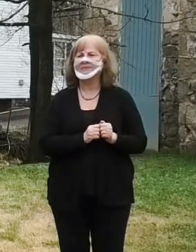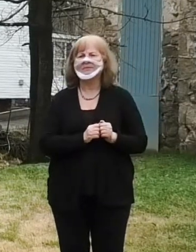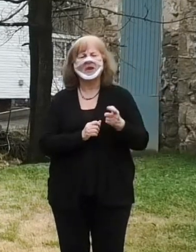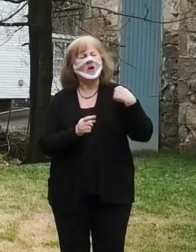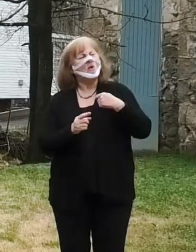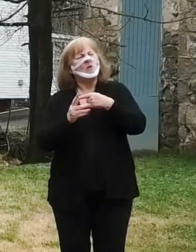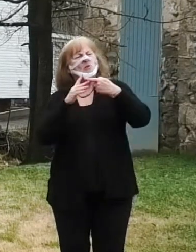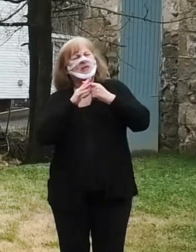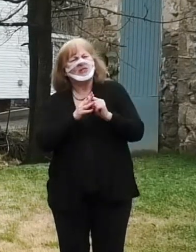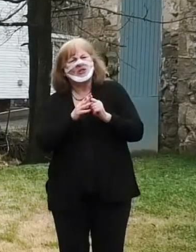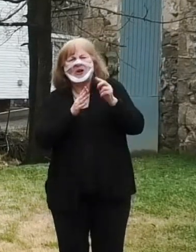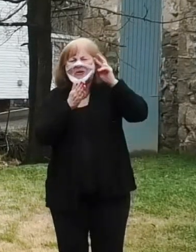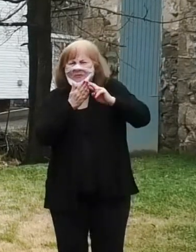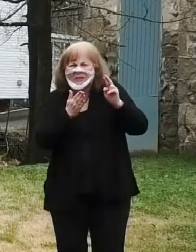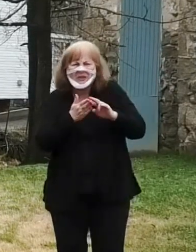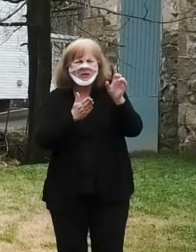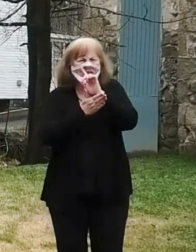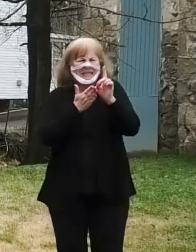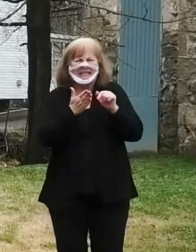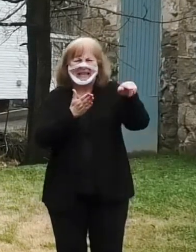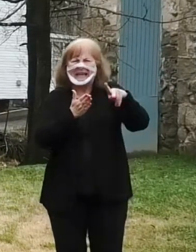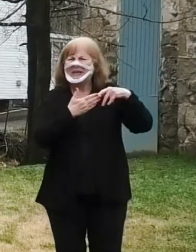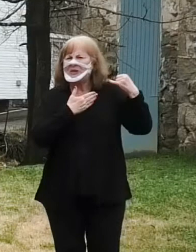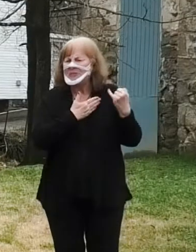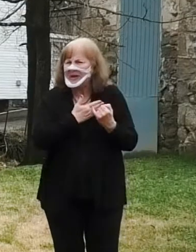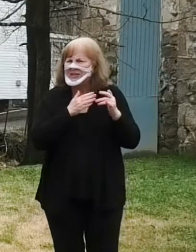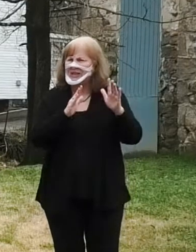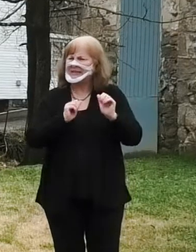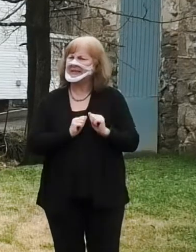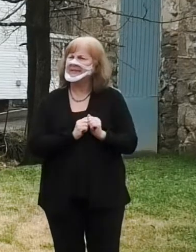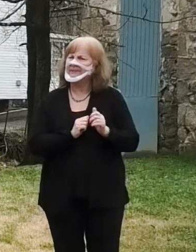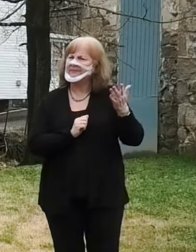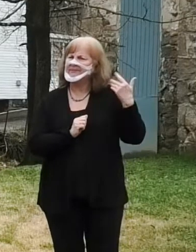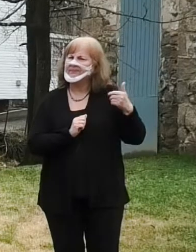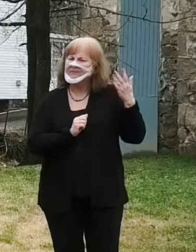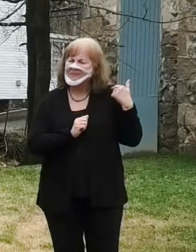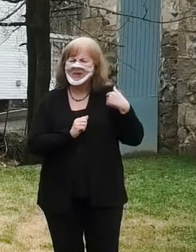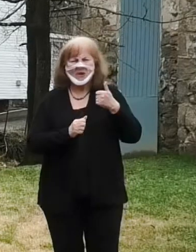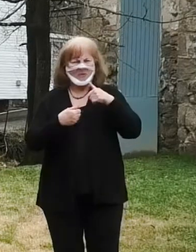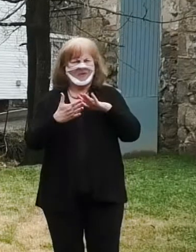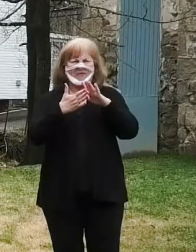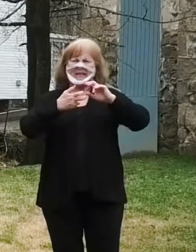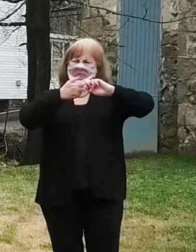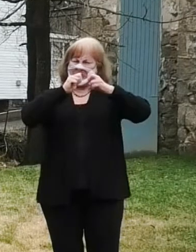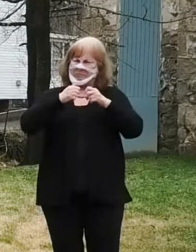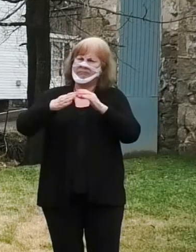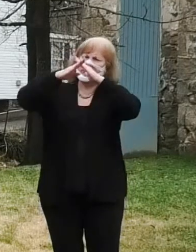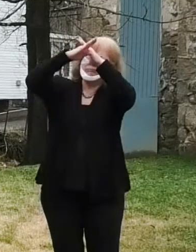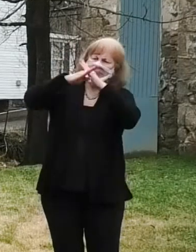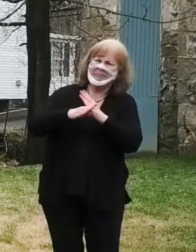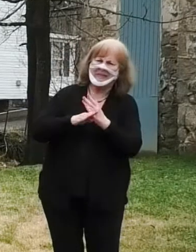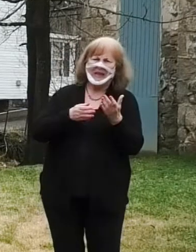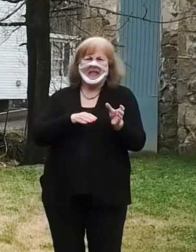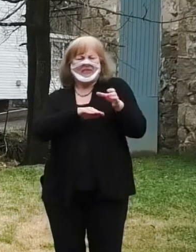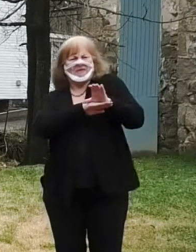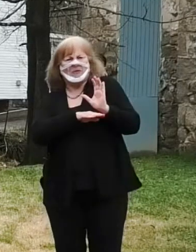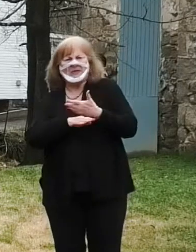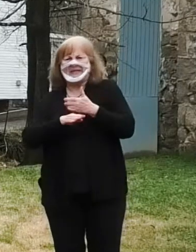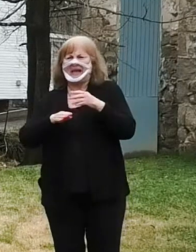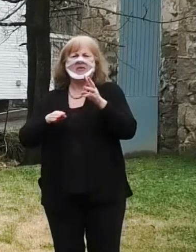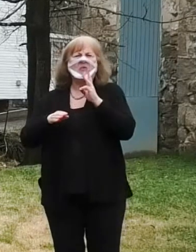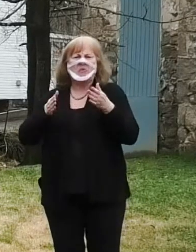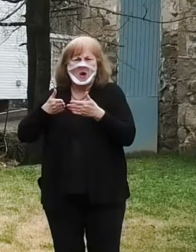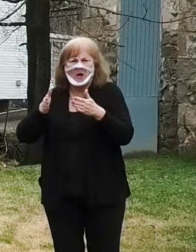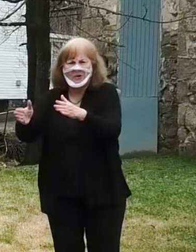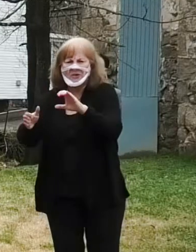When we started researching and designing these projects, we faced some obstacles that would force our stream beds